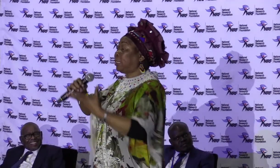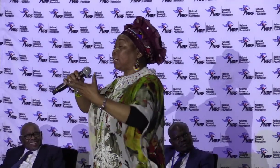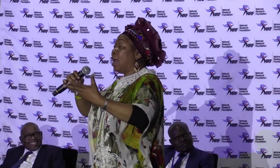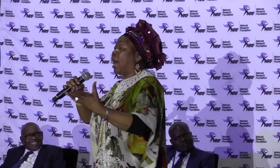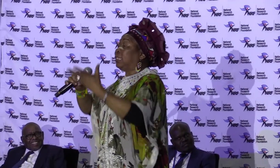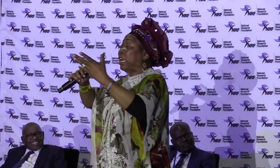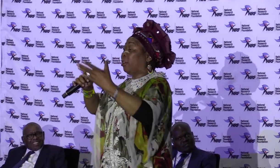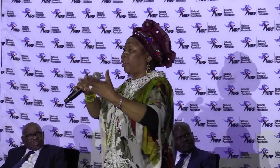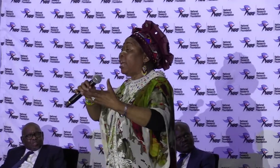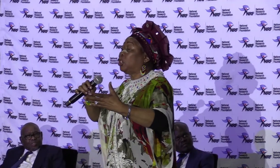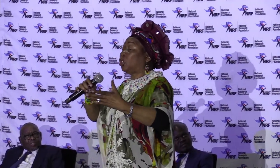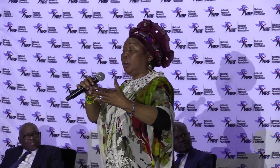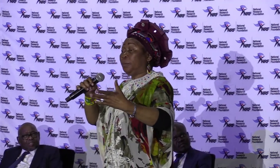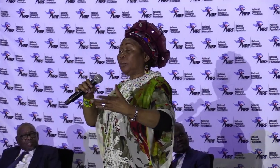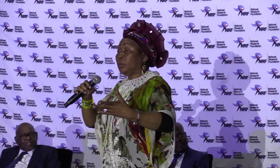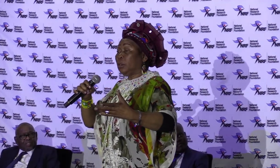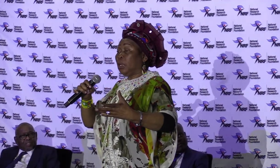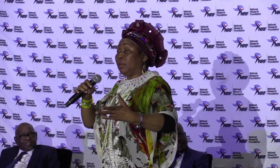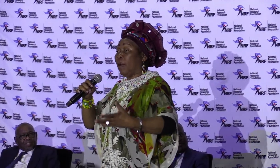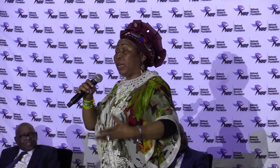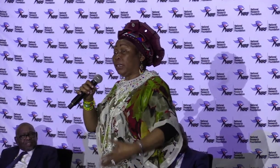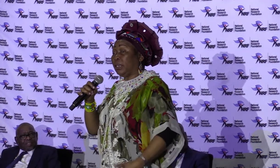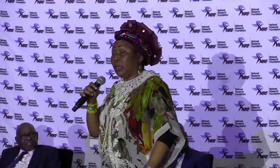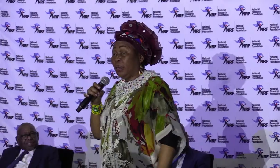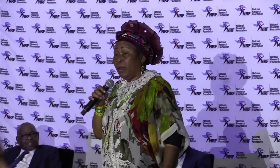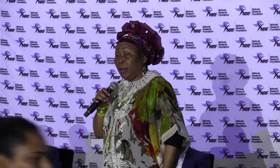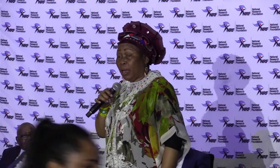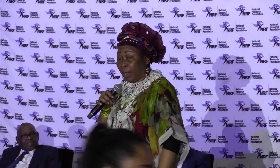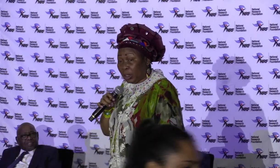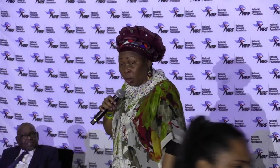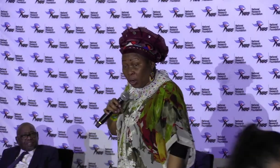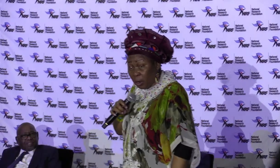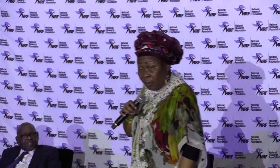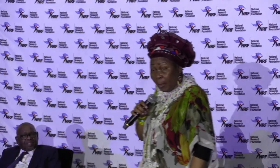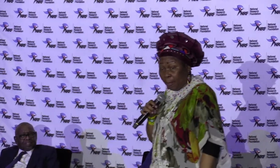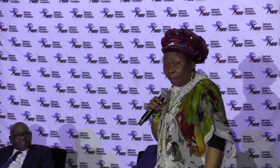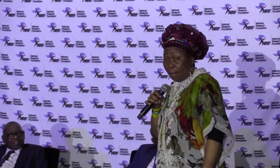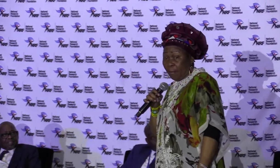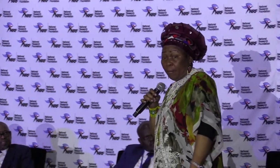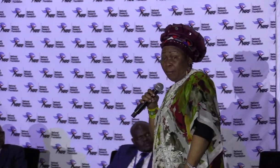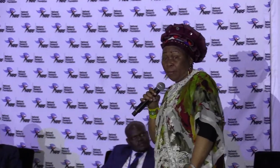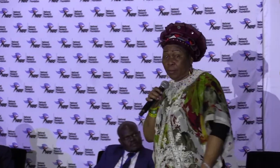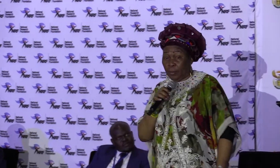most respected hunter in the village. And Baba said, am I tall?